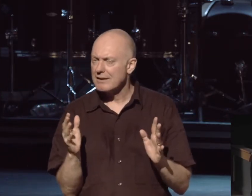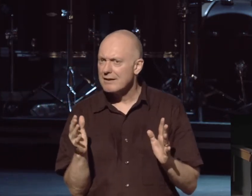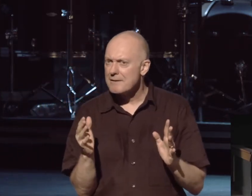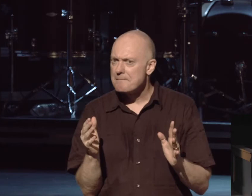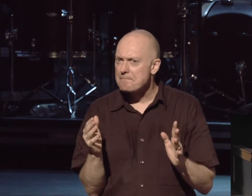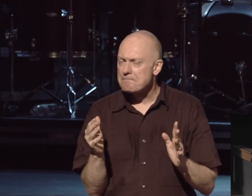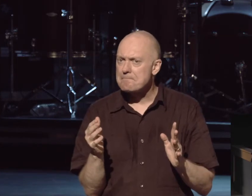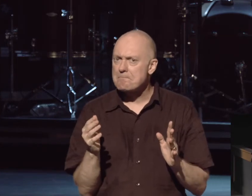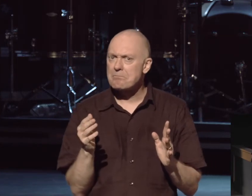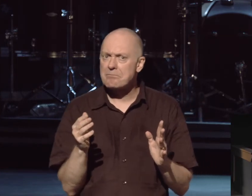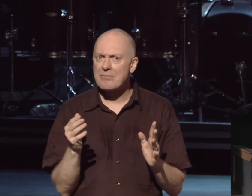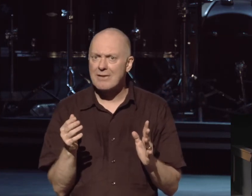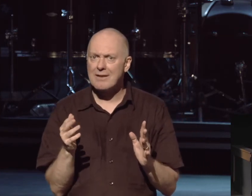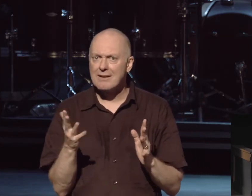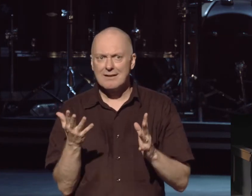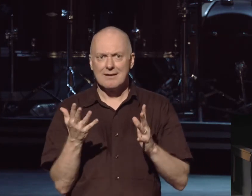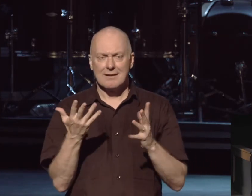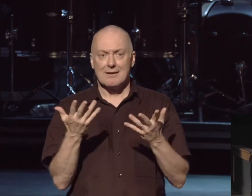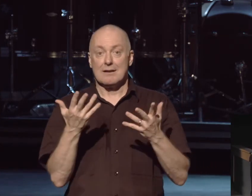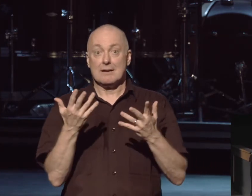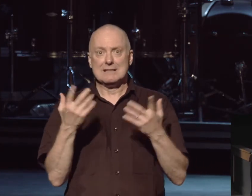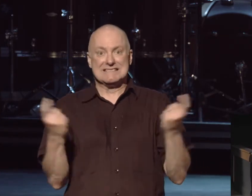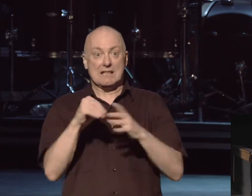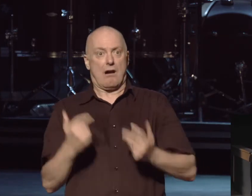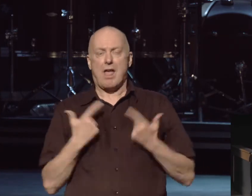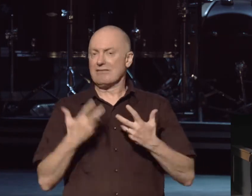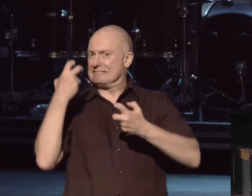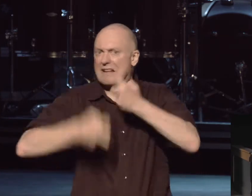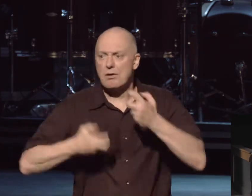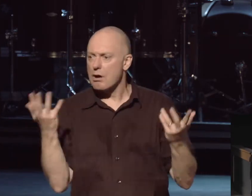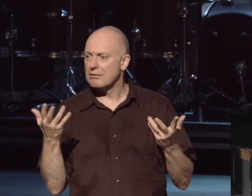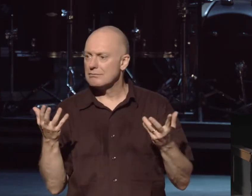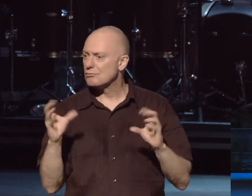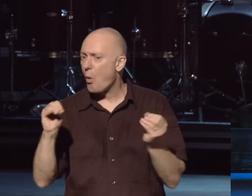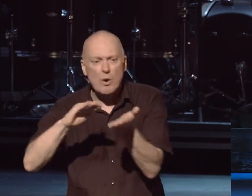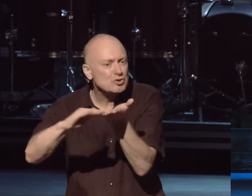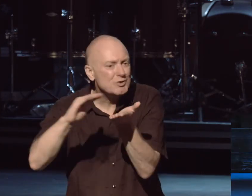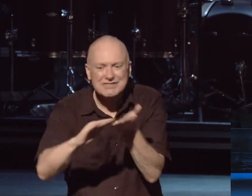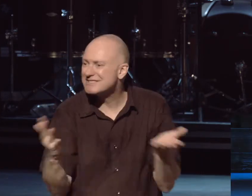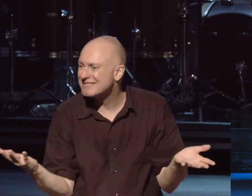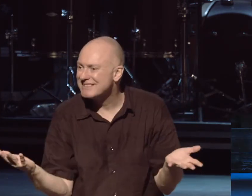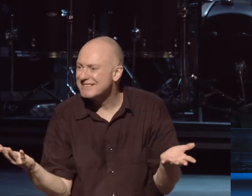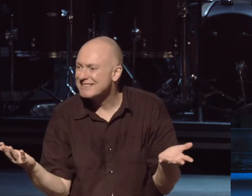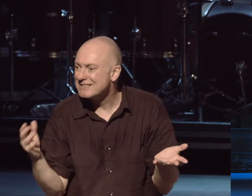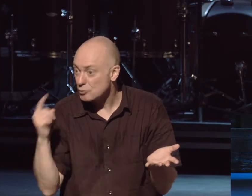reality of the difficulty sin in our lives. Notice this. Notice there are no excuses.